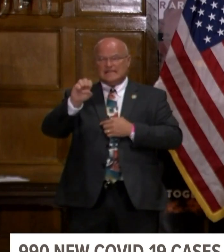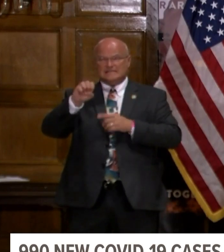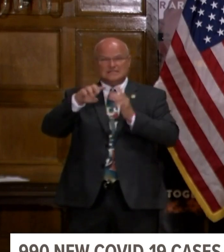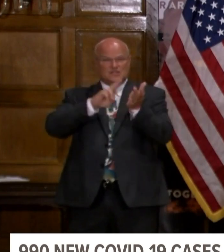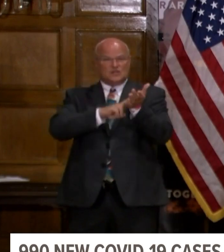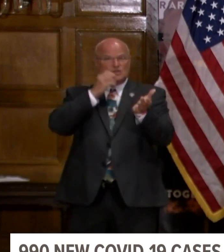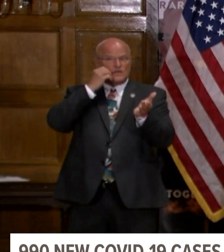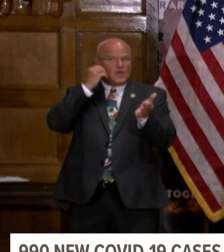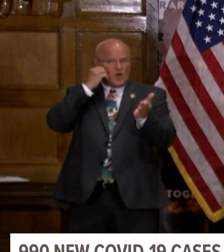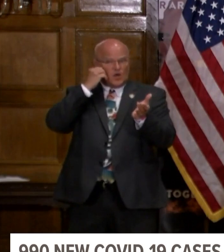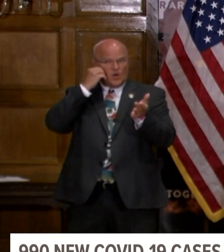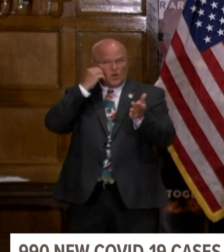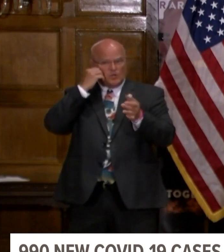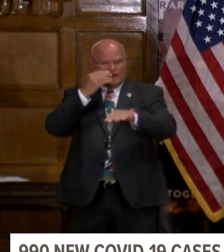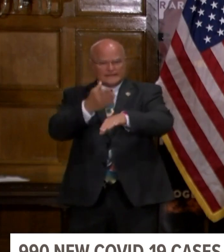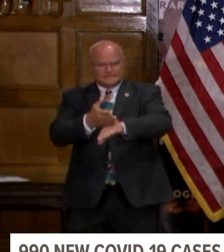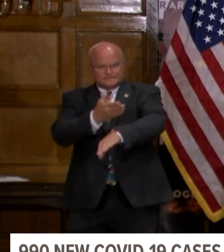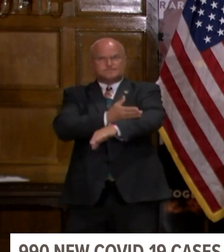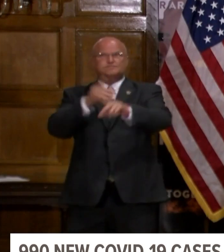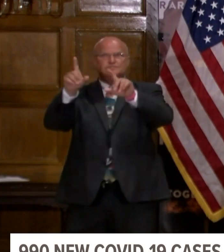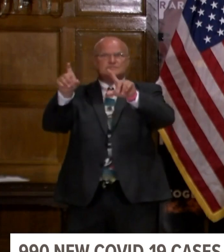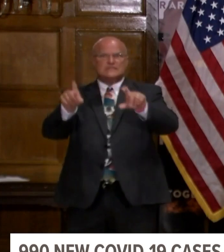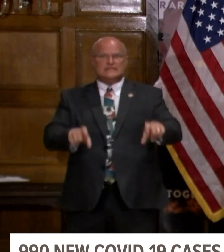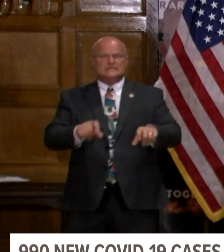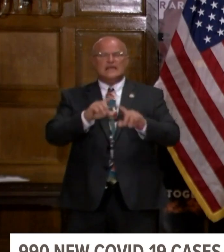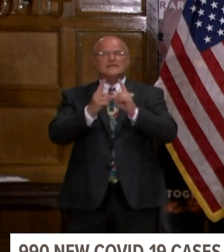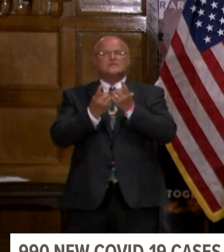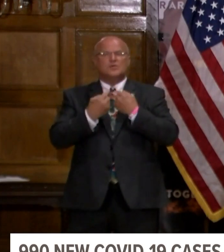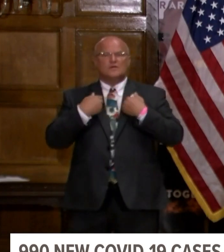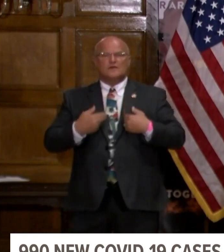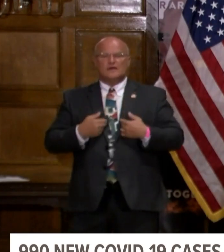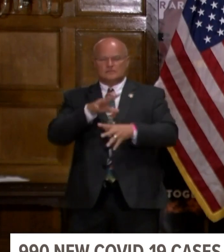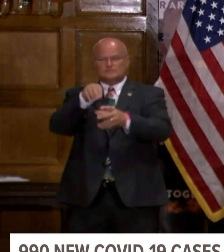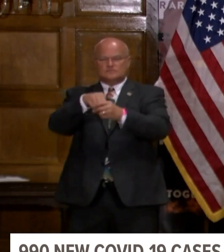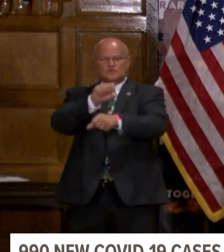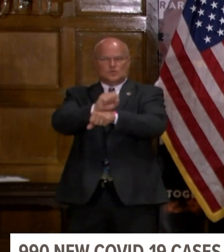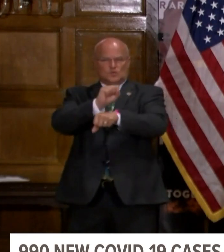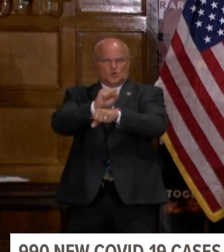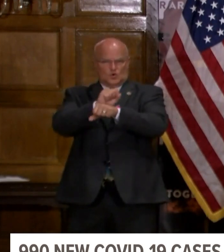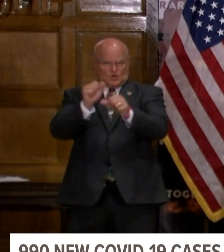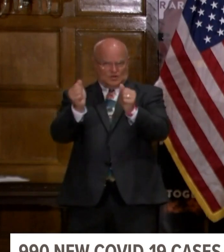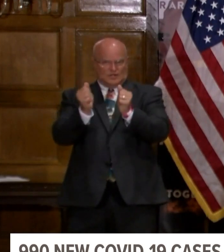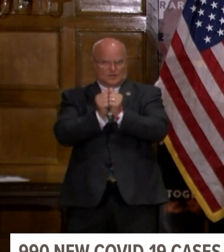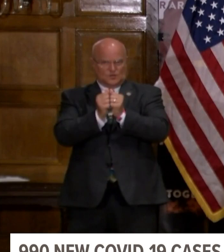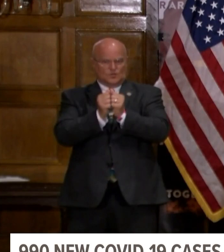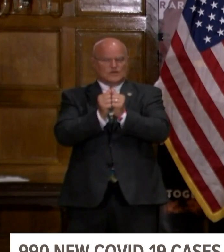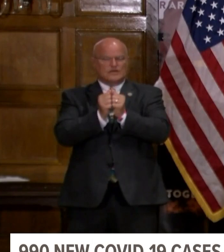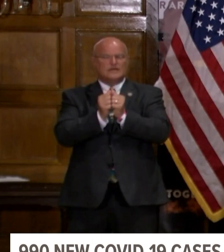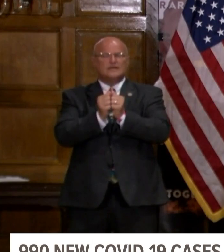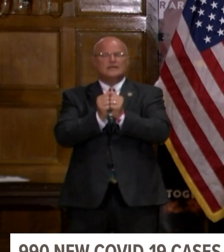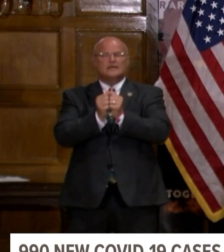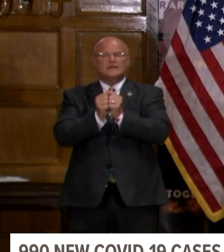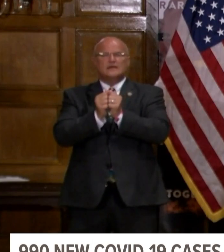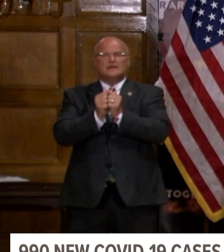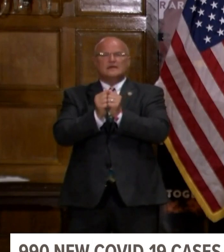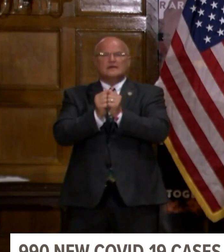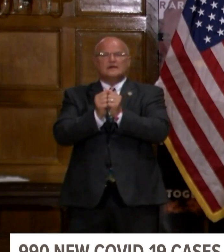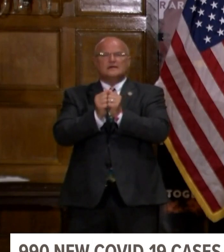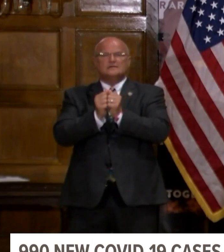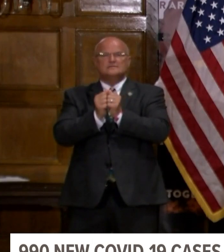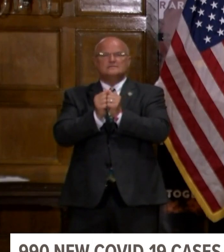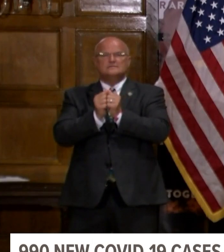nursing home, they enhance the testing, and the Department of Health will be working with the